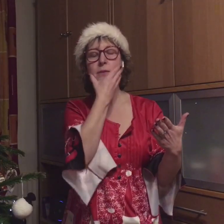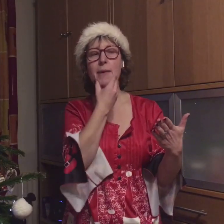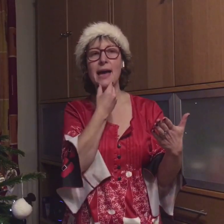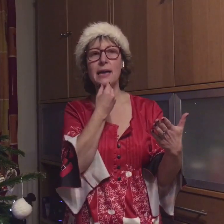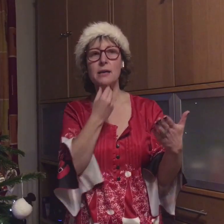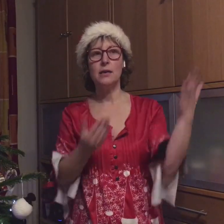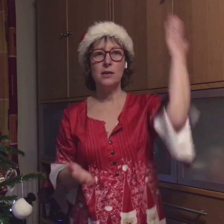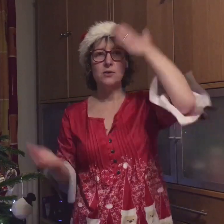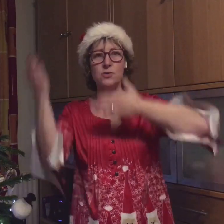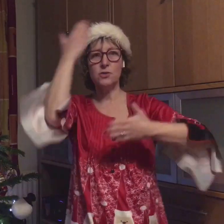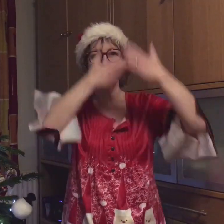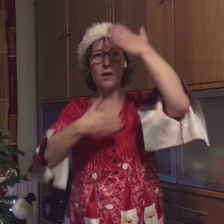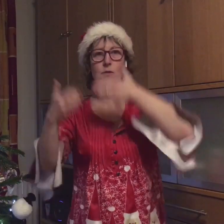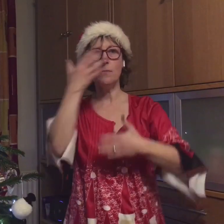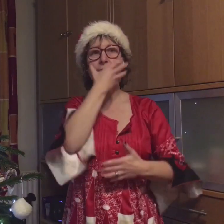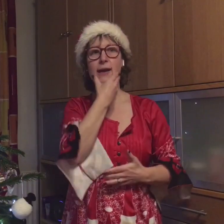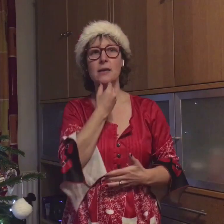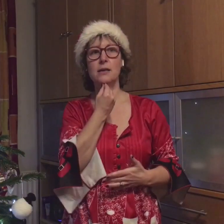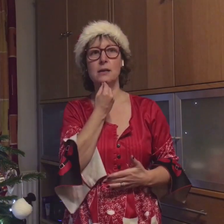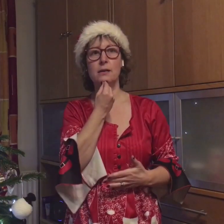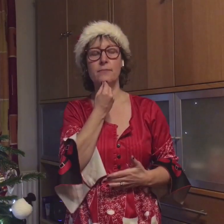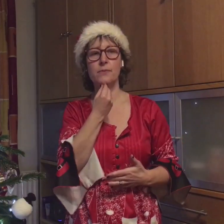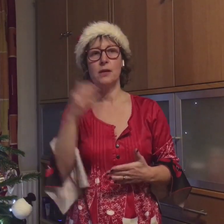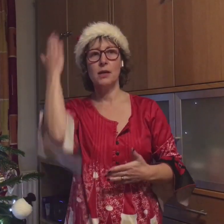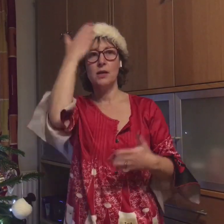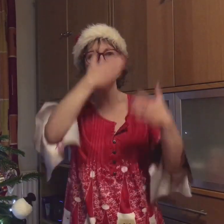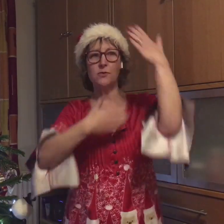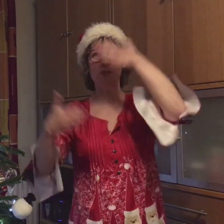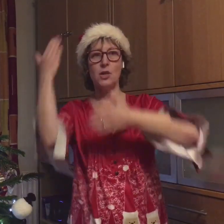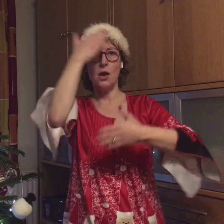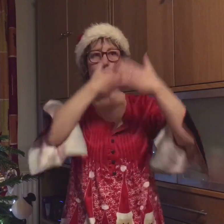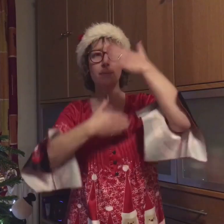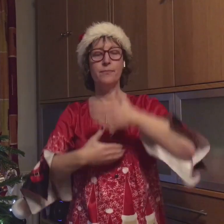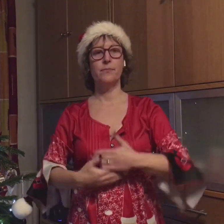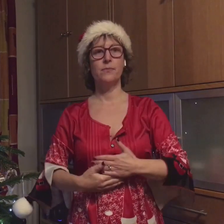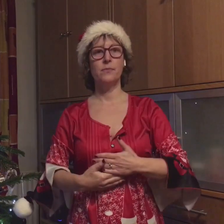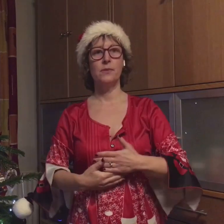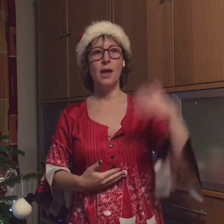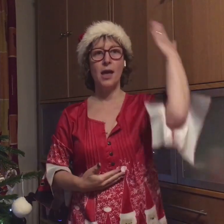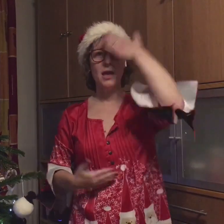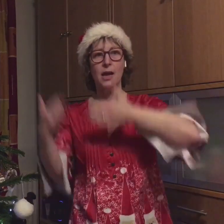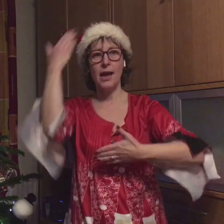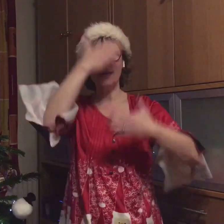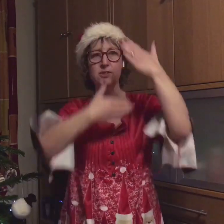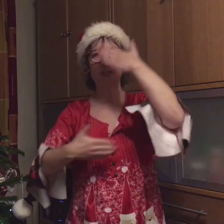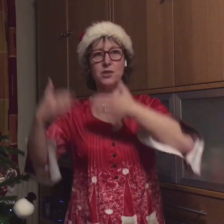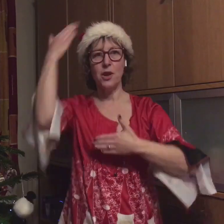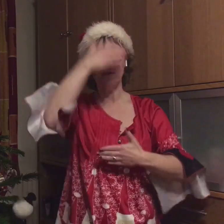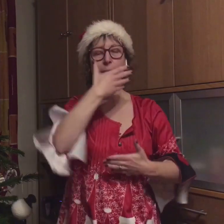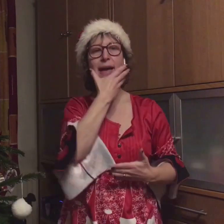was a man. Snowman. So snow and